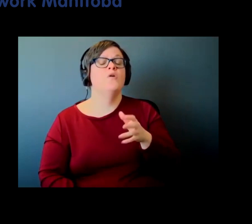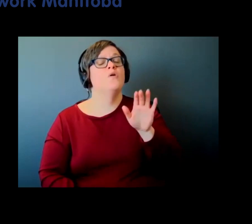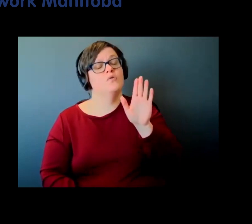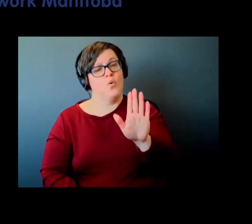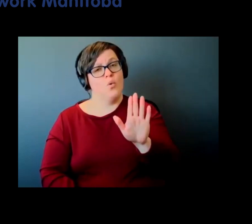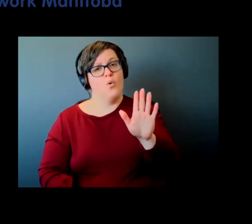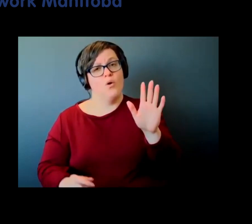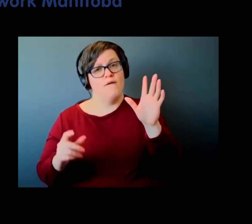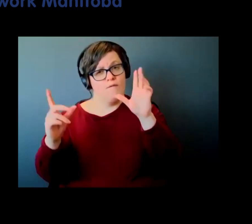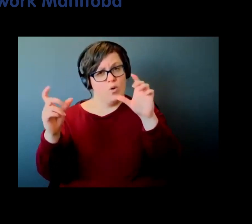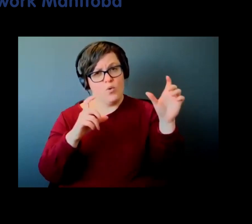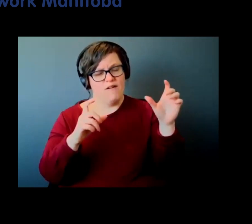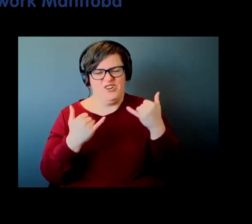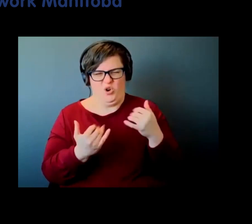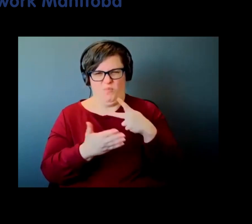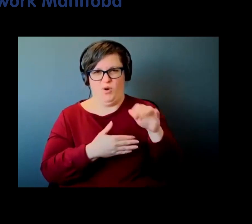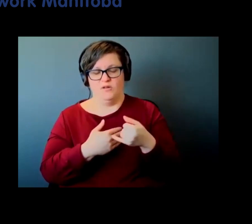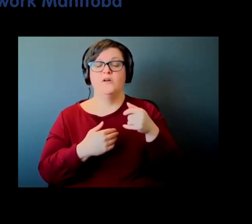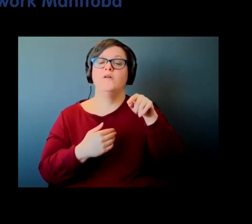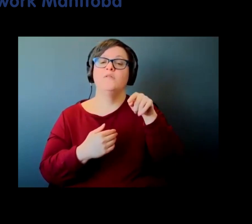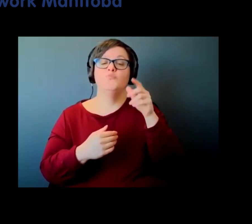making food with